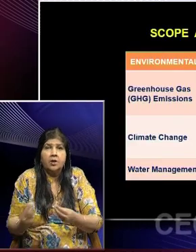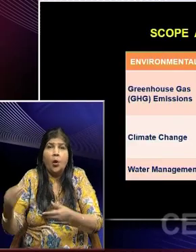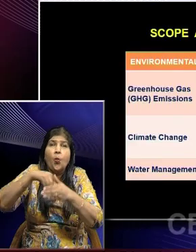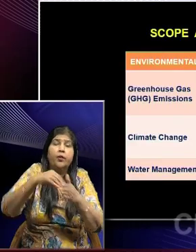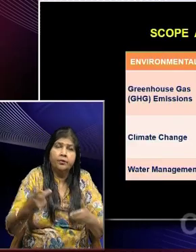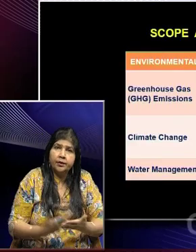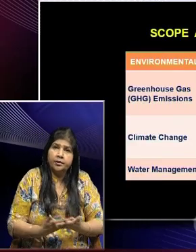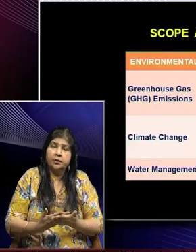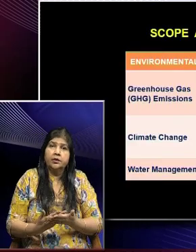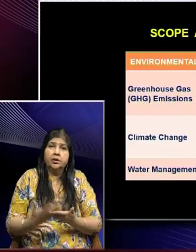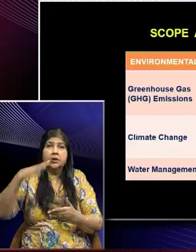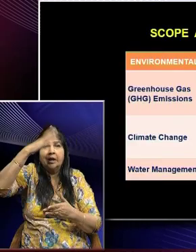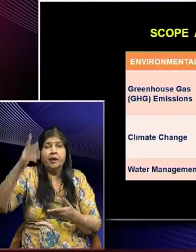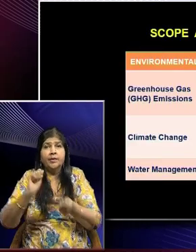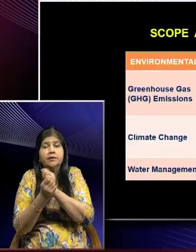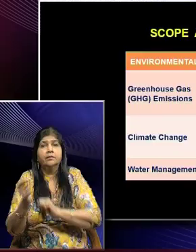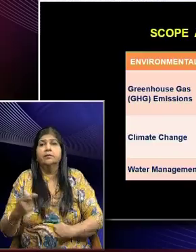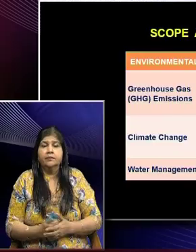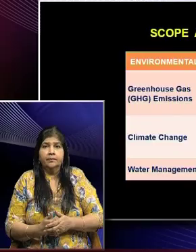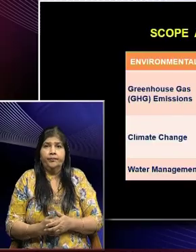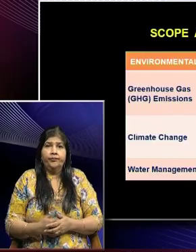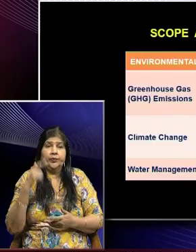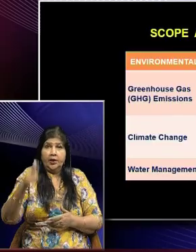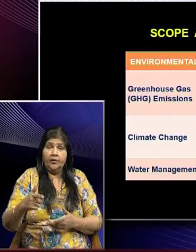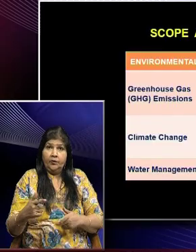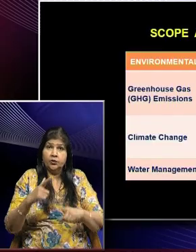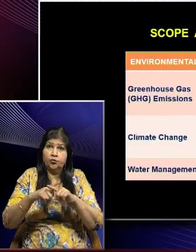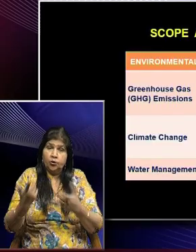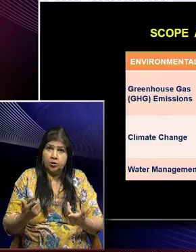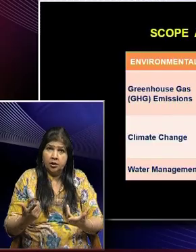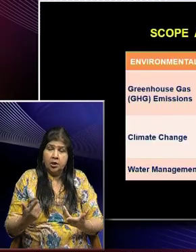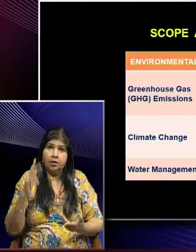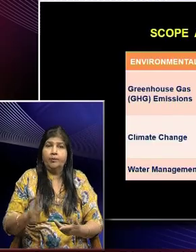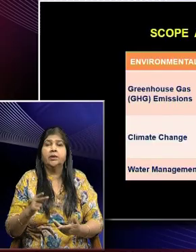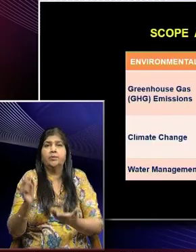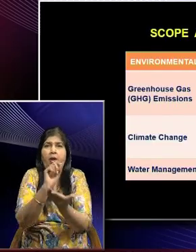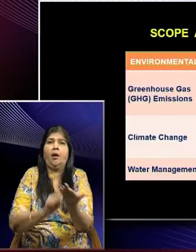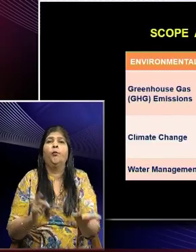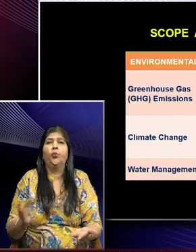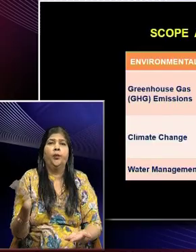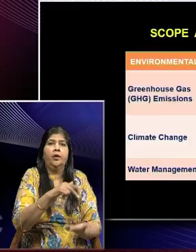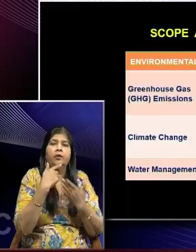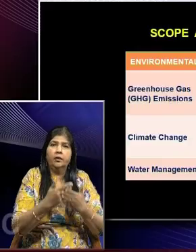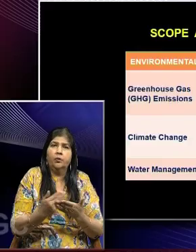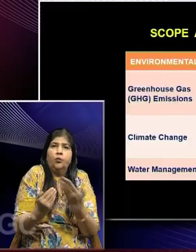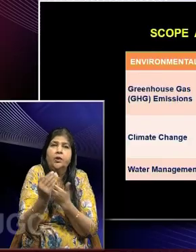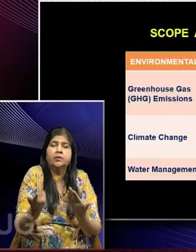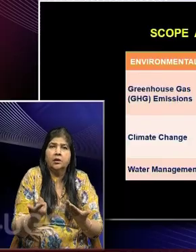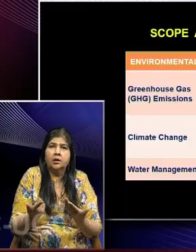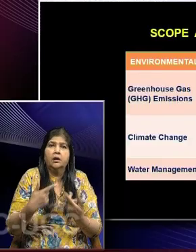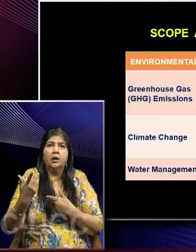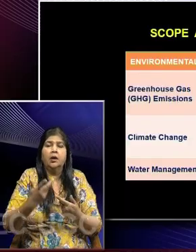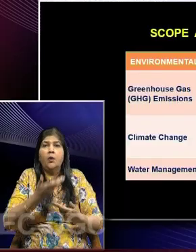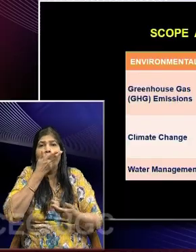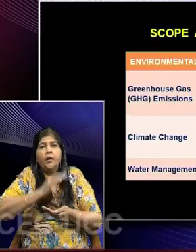contributed to this climate change? Or even if it is positive, that too need to be reported. To what extent you are going for